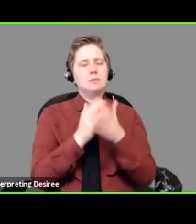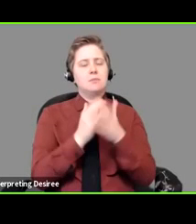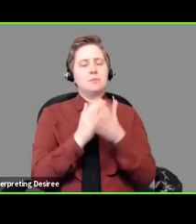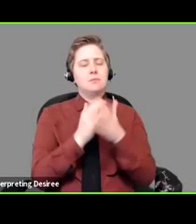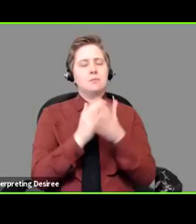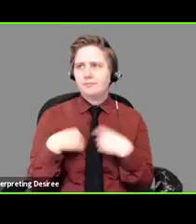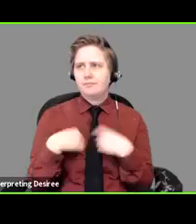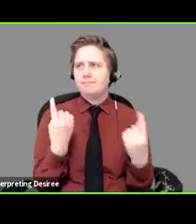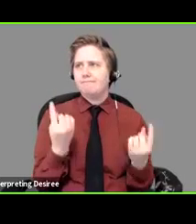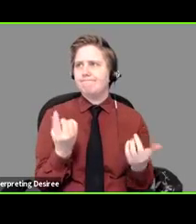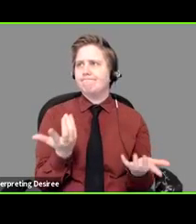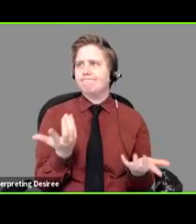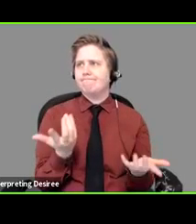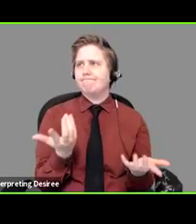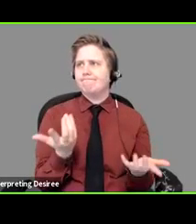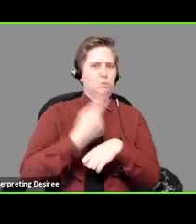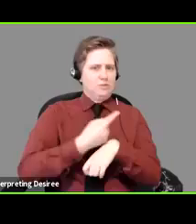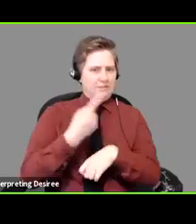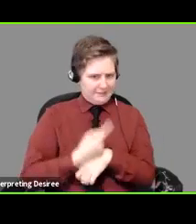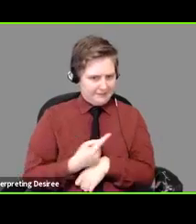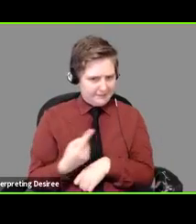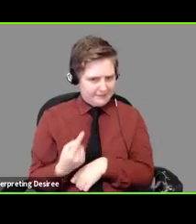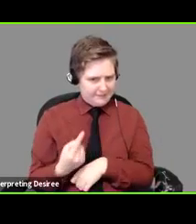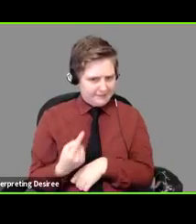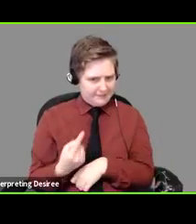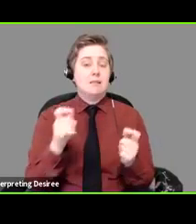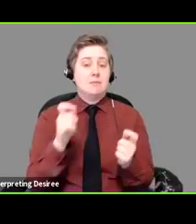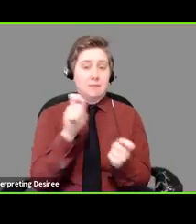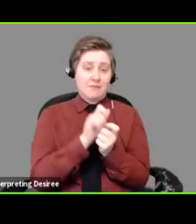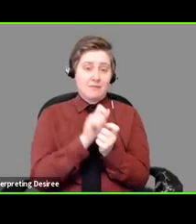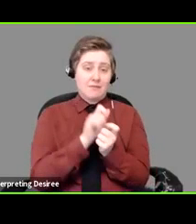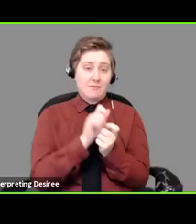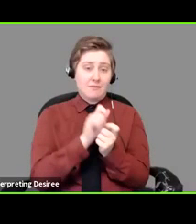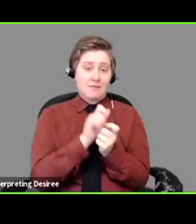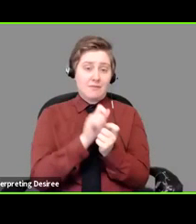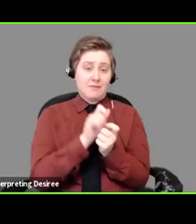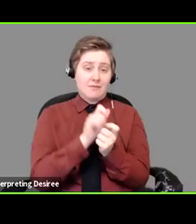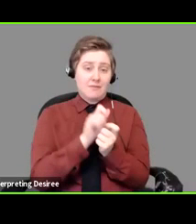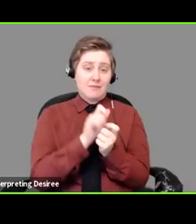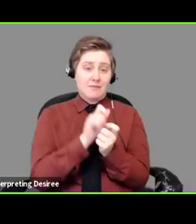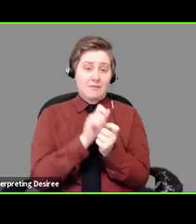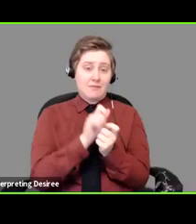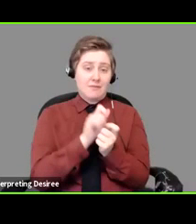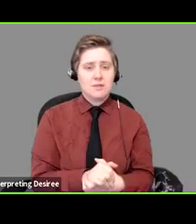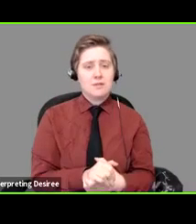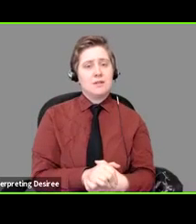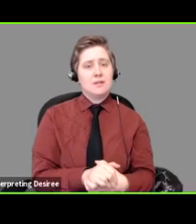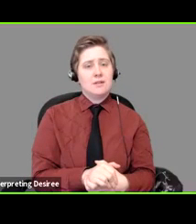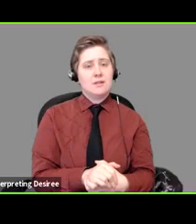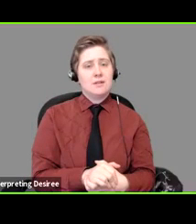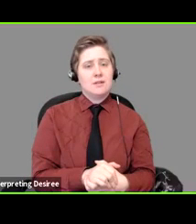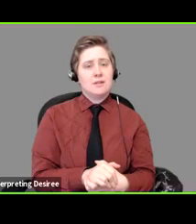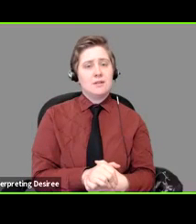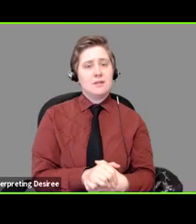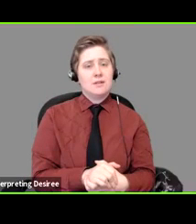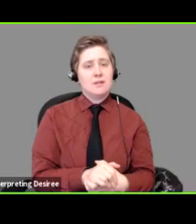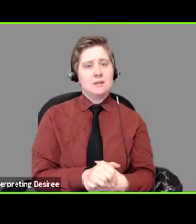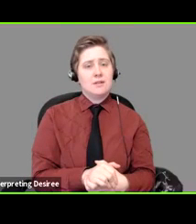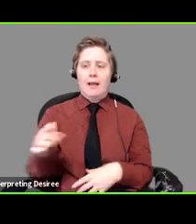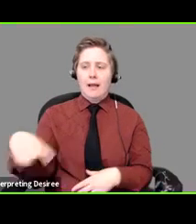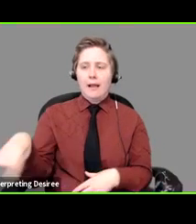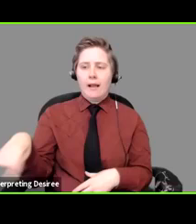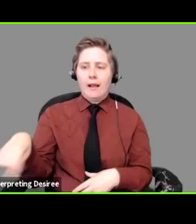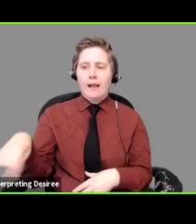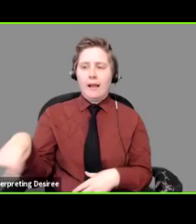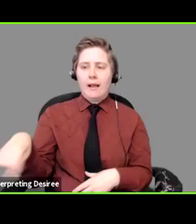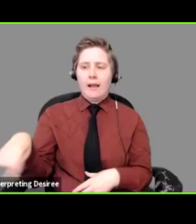last couple days, specifically yesterday, and again today. They are wanting